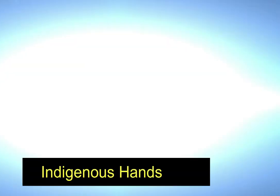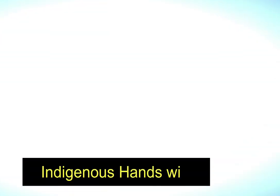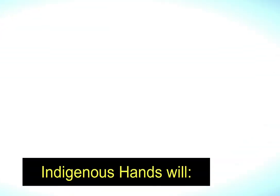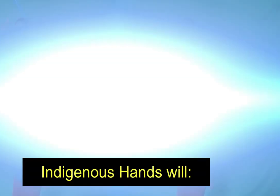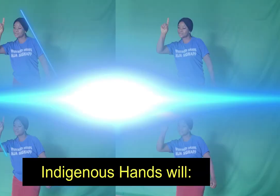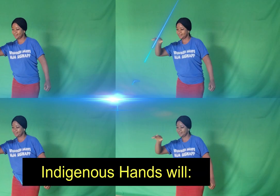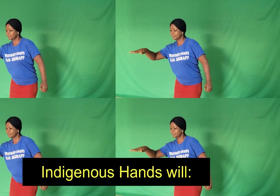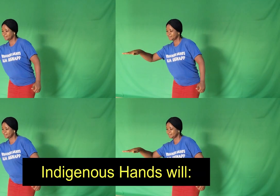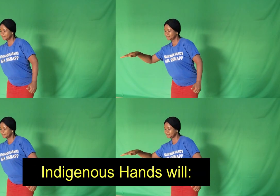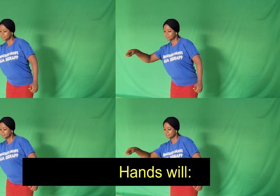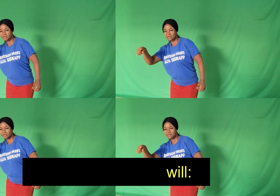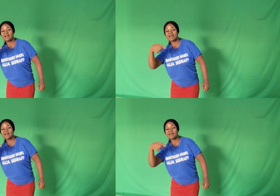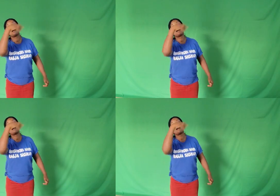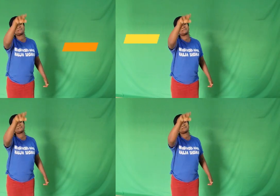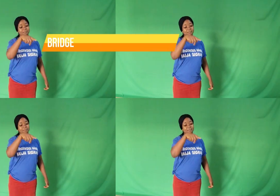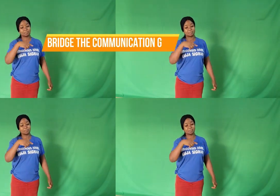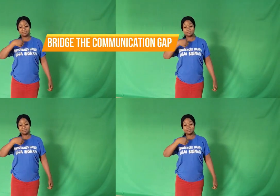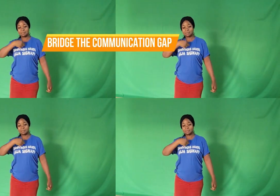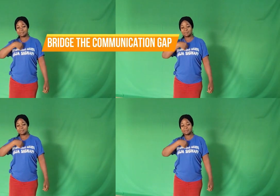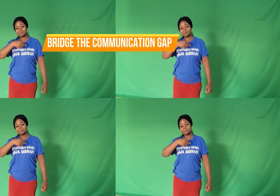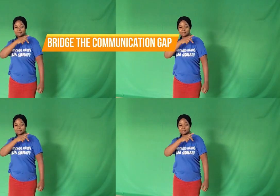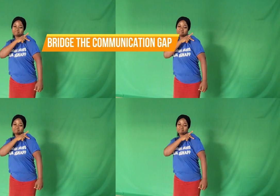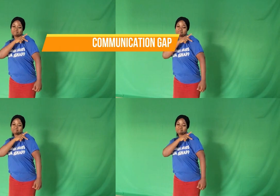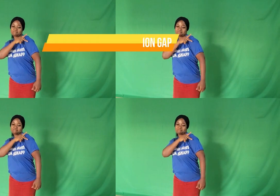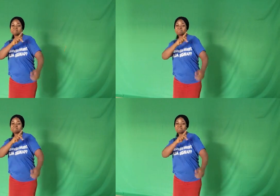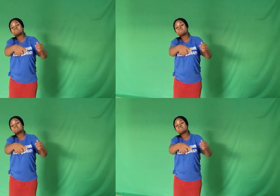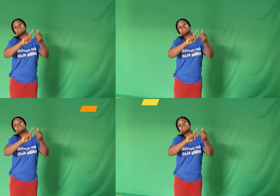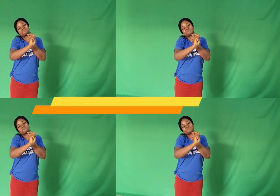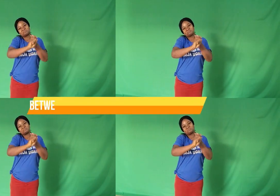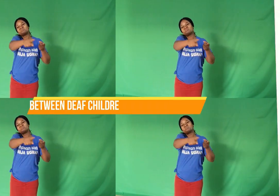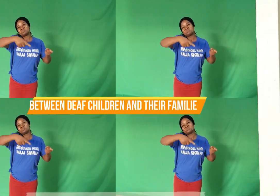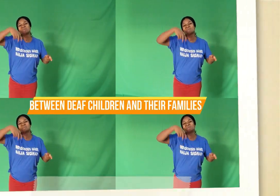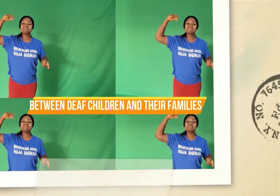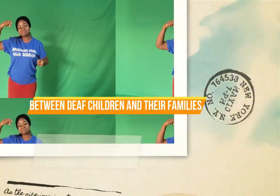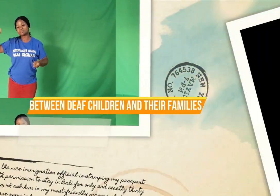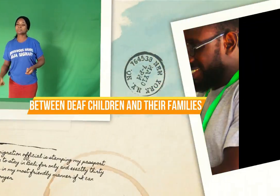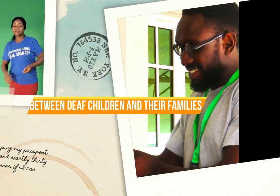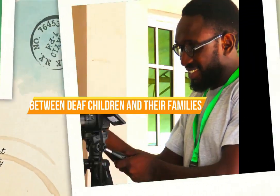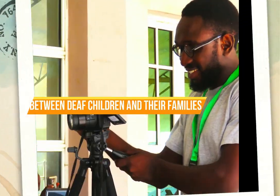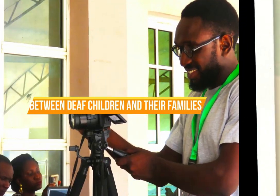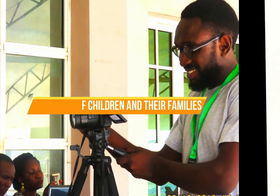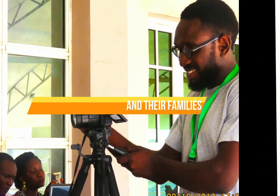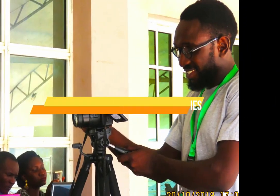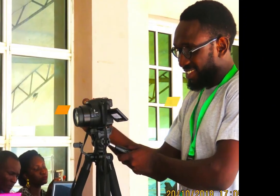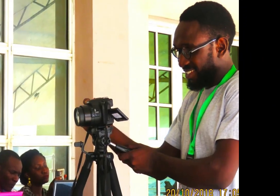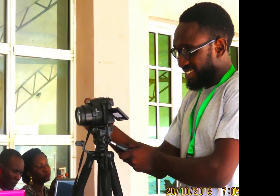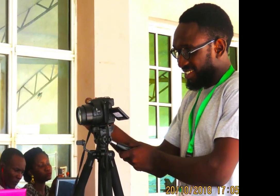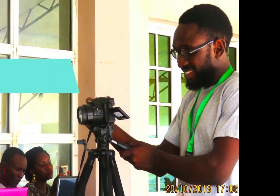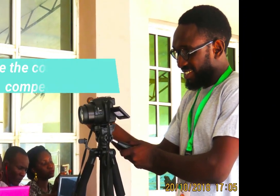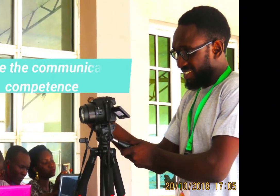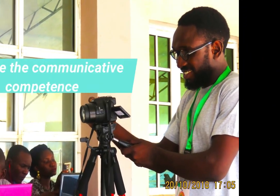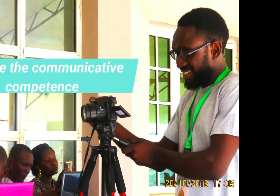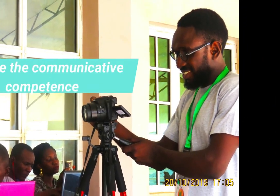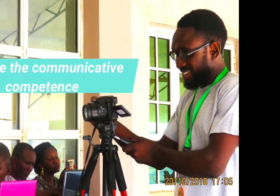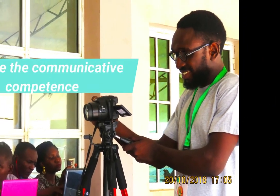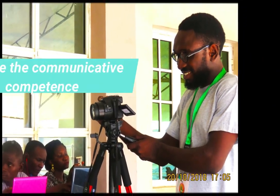Indigenous Hands will bridge the communication gap between deaf children and their families, improve the